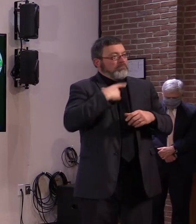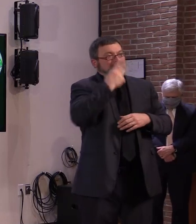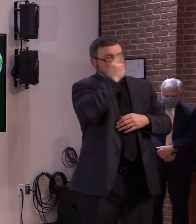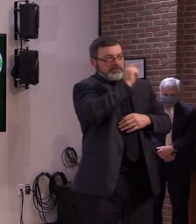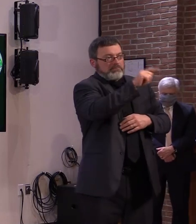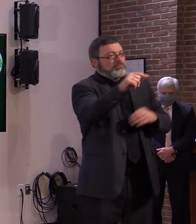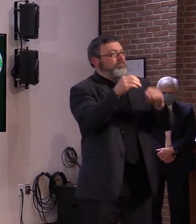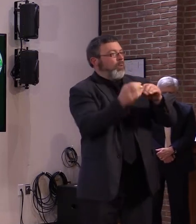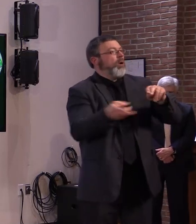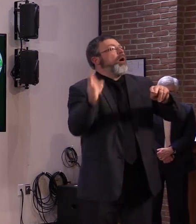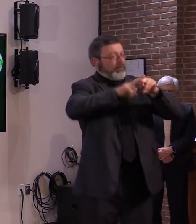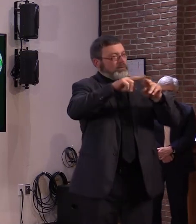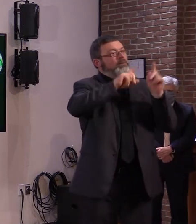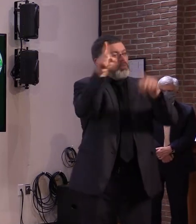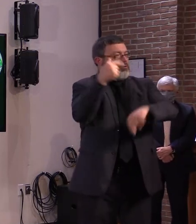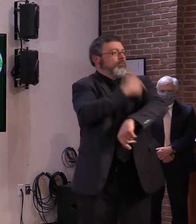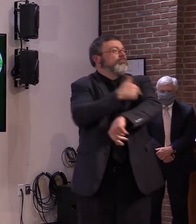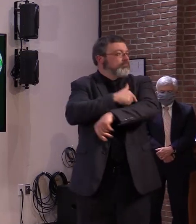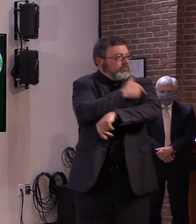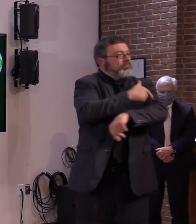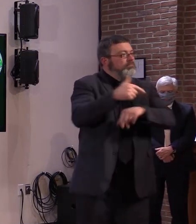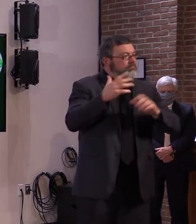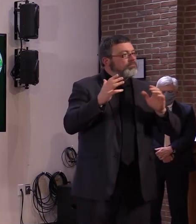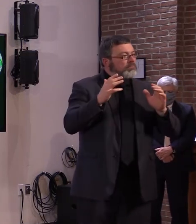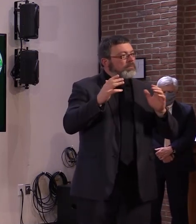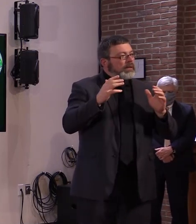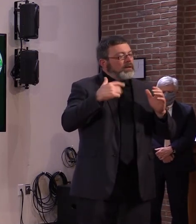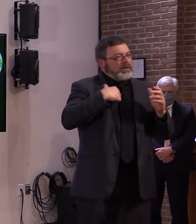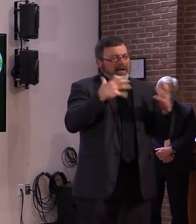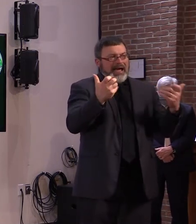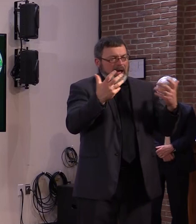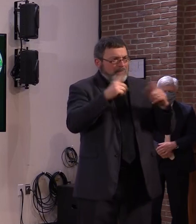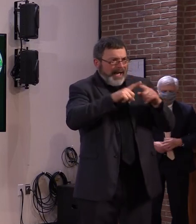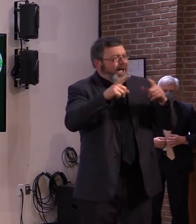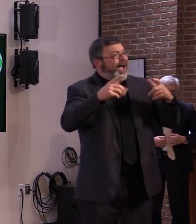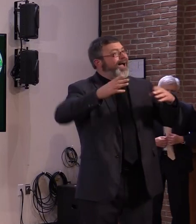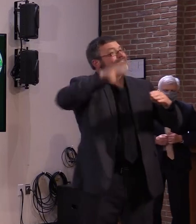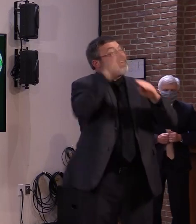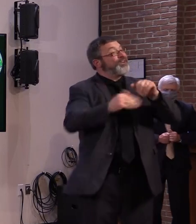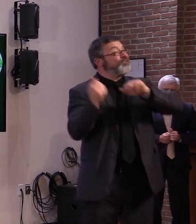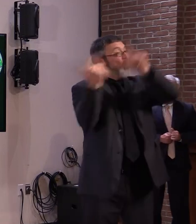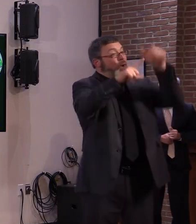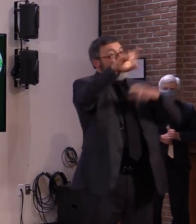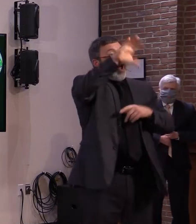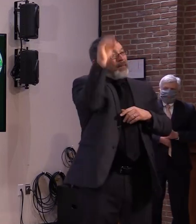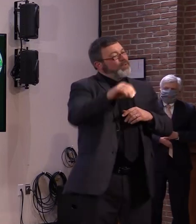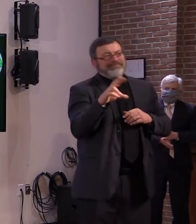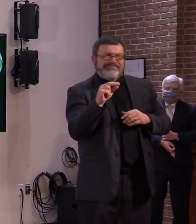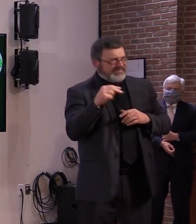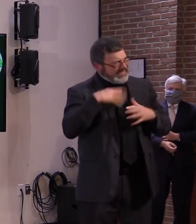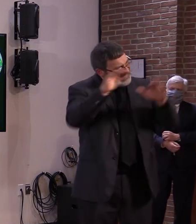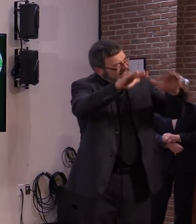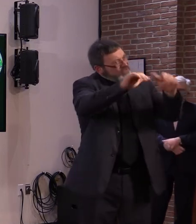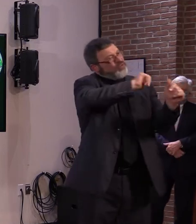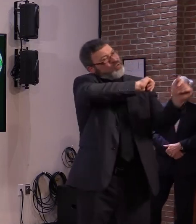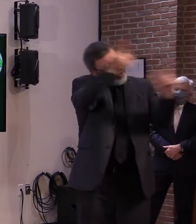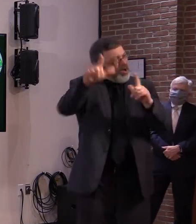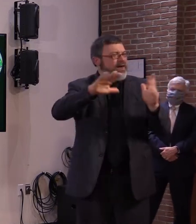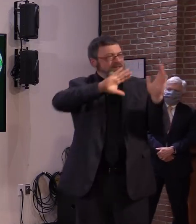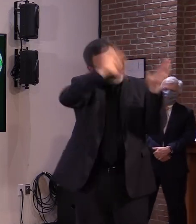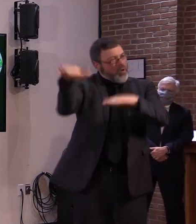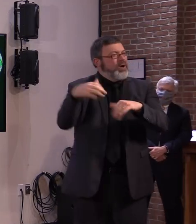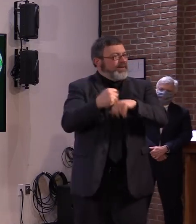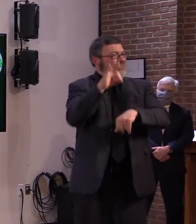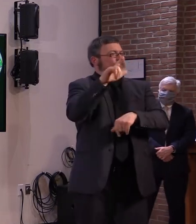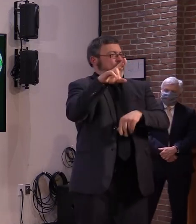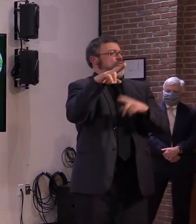baseline coverage, to be honest, is not great. Typically, Vermonters get vaccinated about average compared to the rest of the